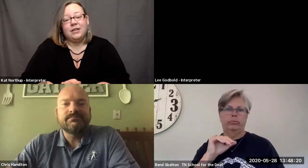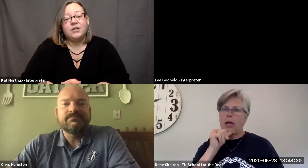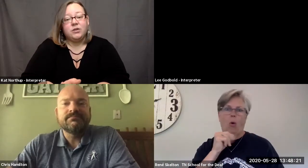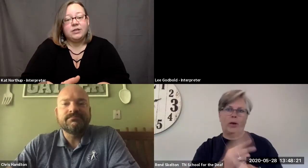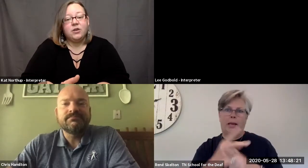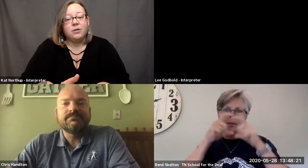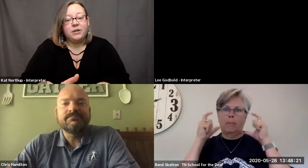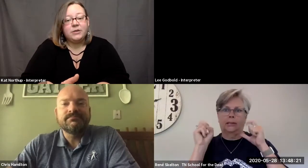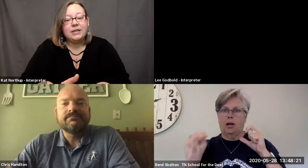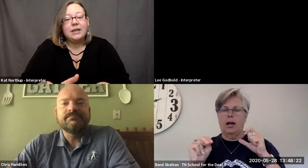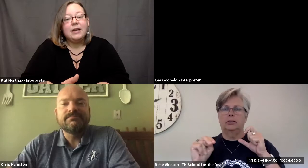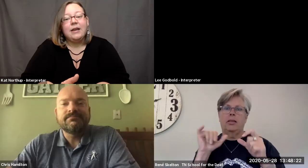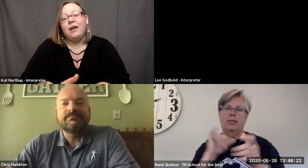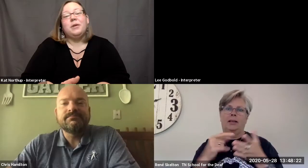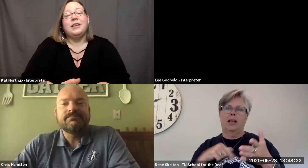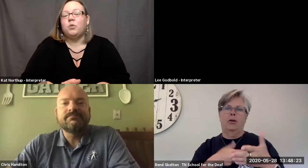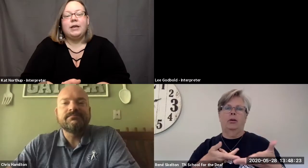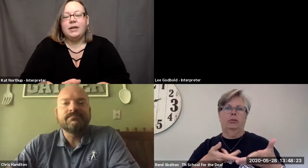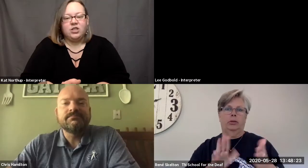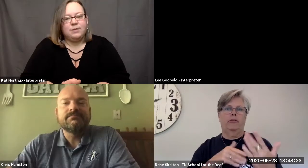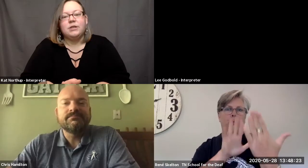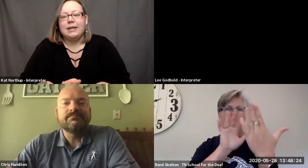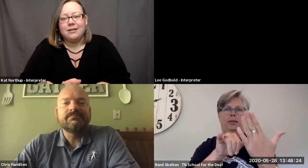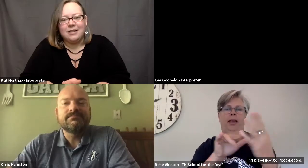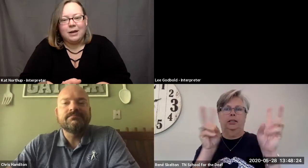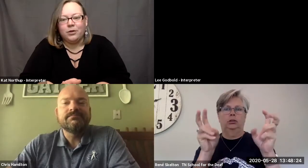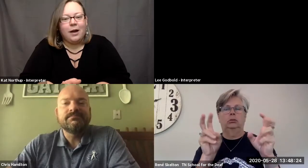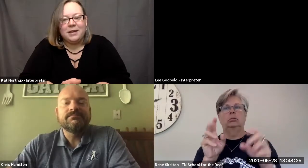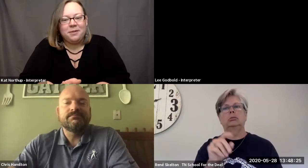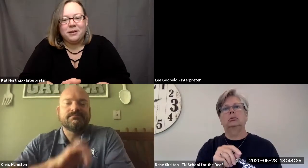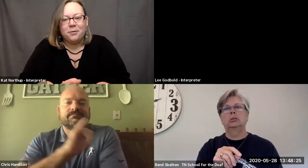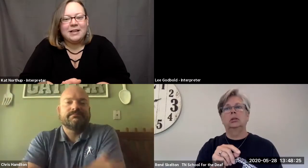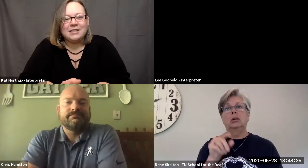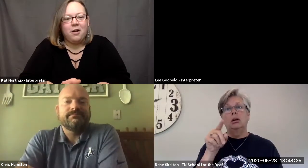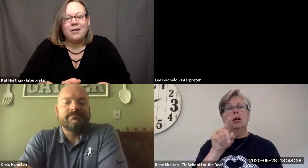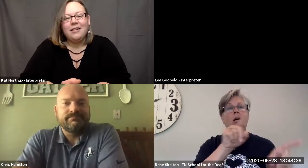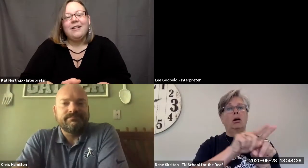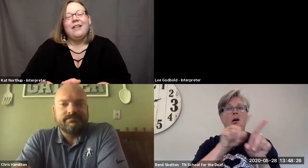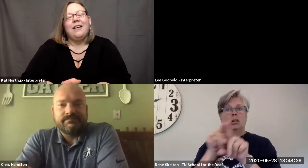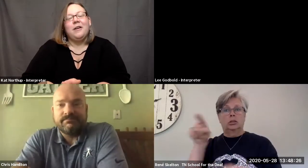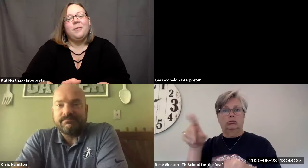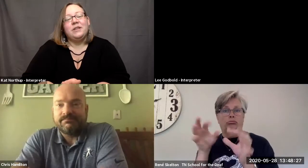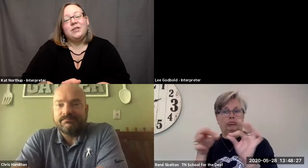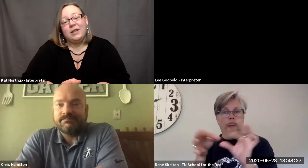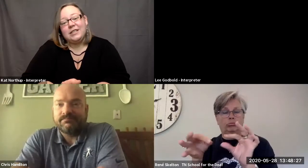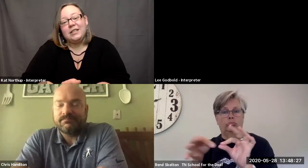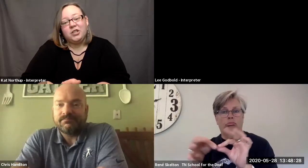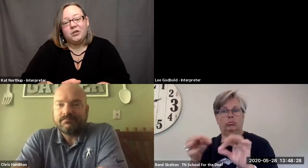the students are going to be using, because we can just predict that they will not be keeping their masks on. So that's an issue that